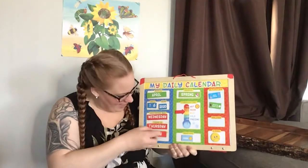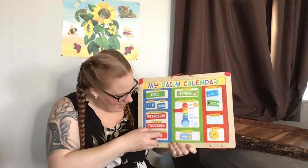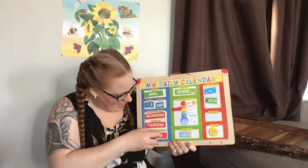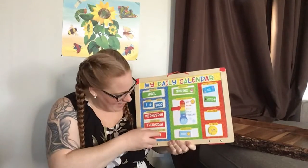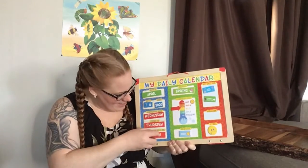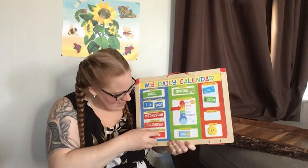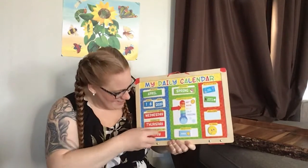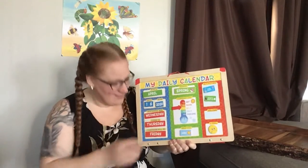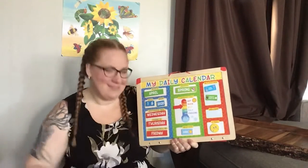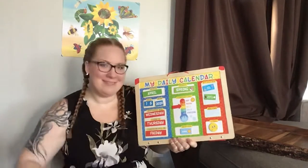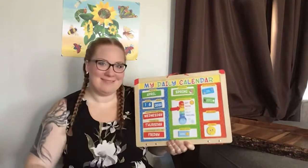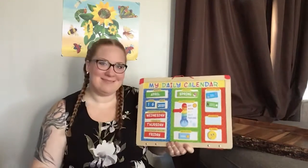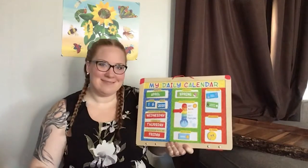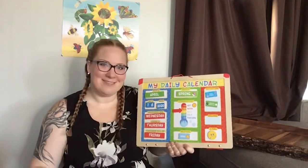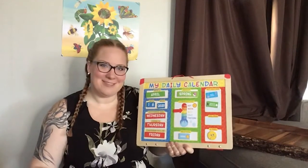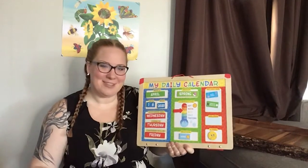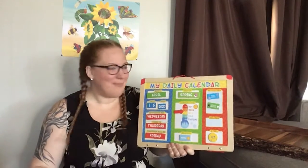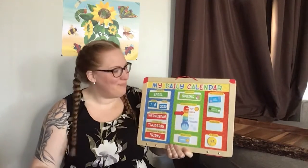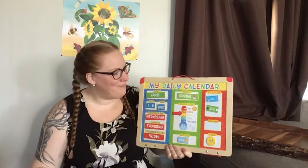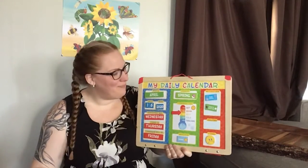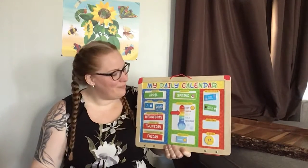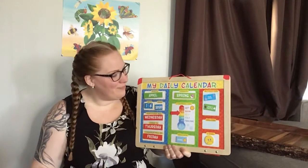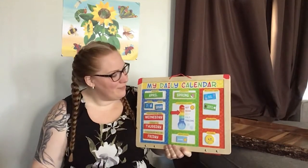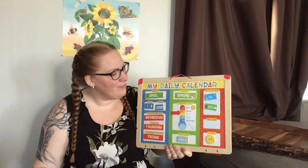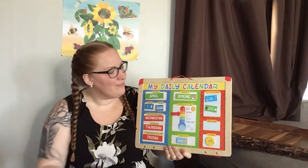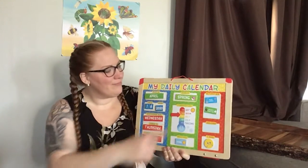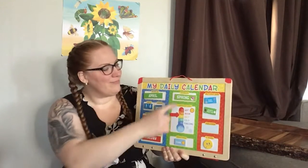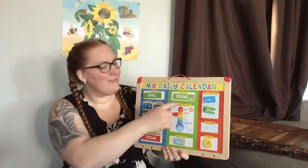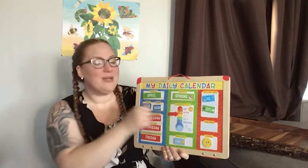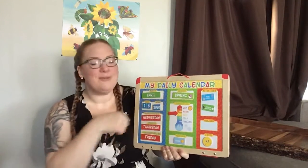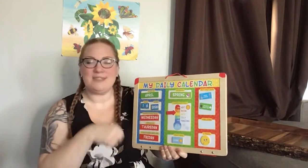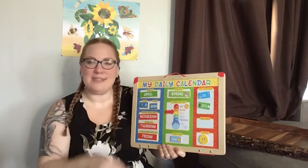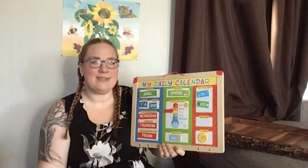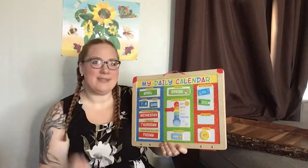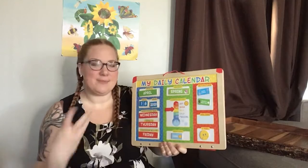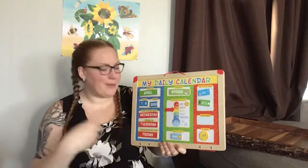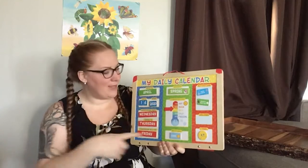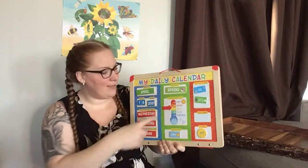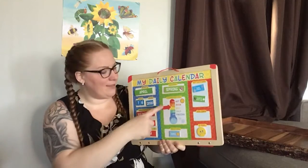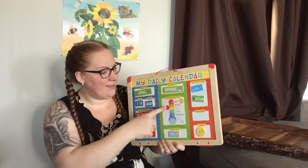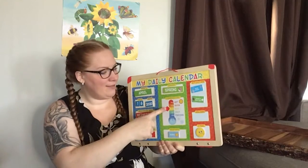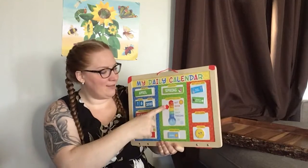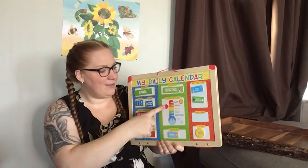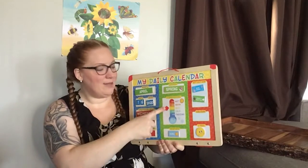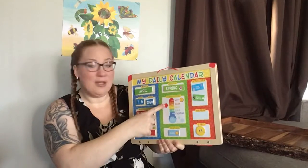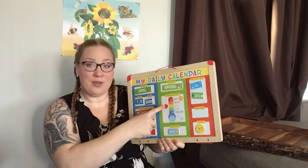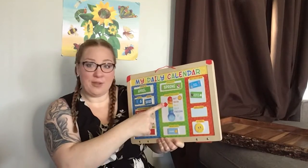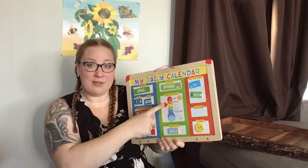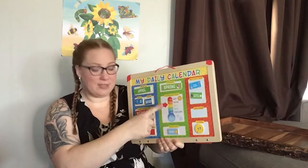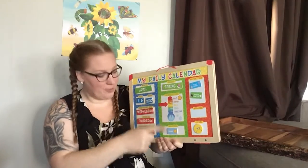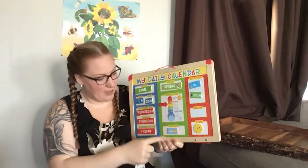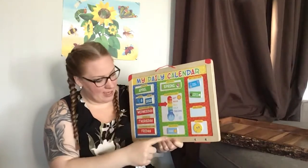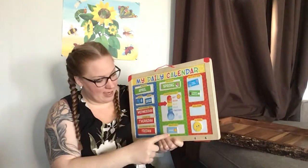Friday. Good job. We're still in spring. The weather's still pretty